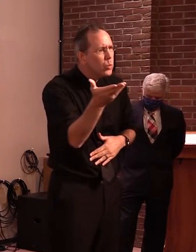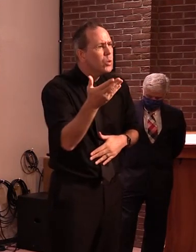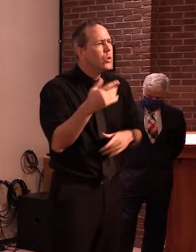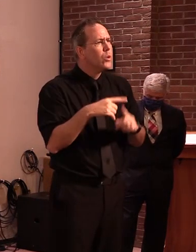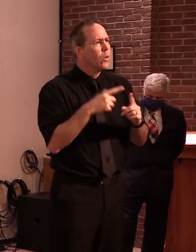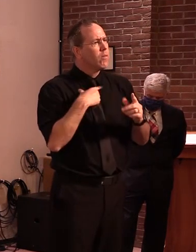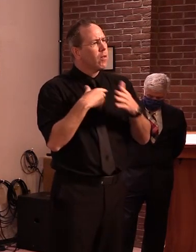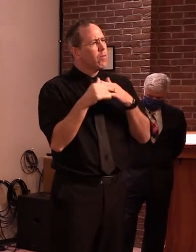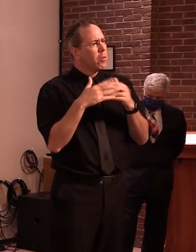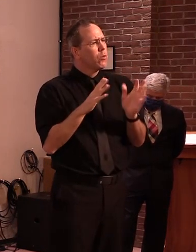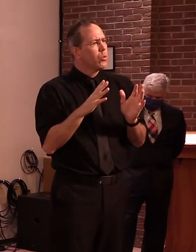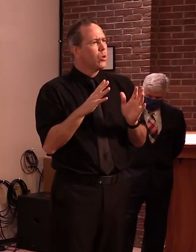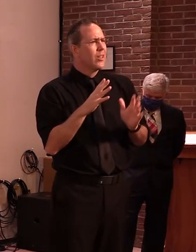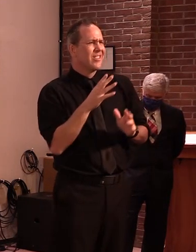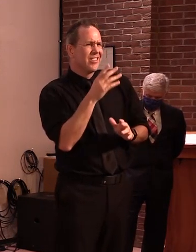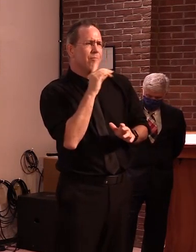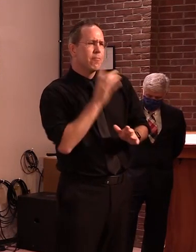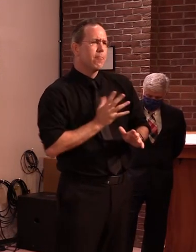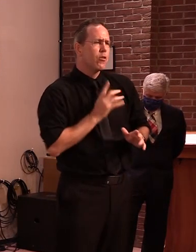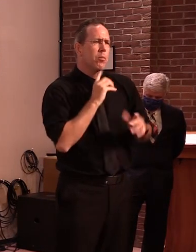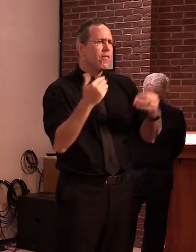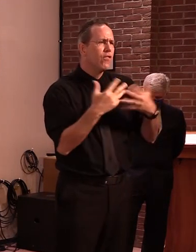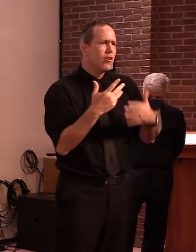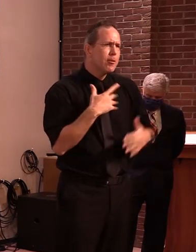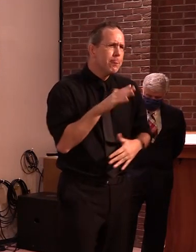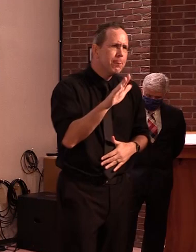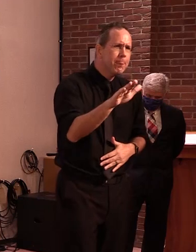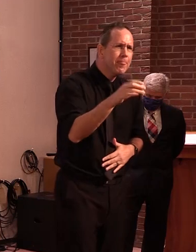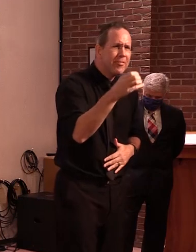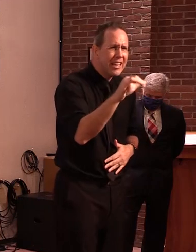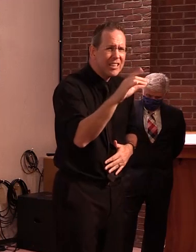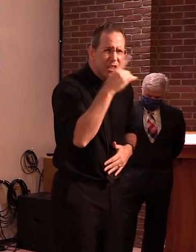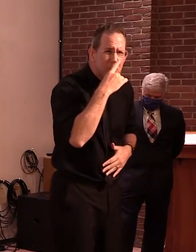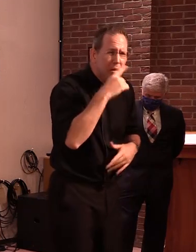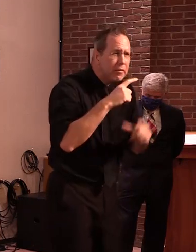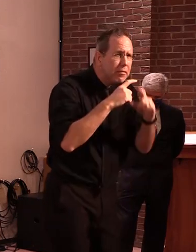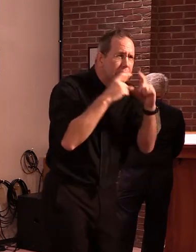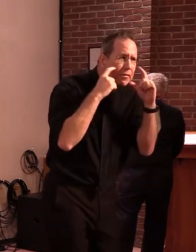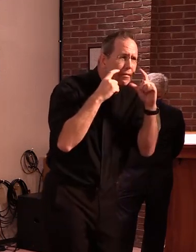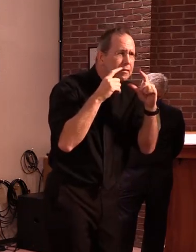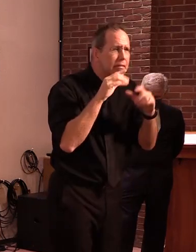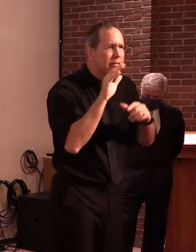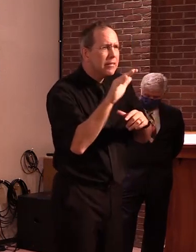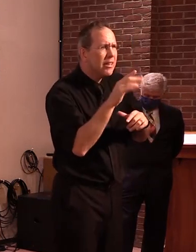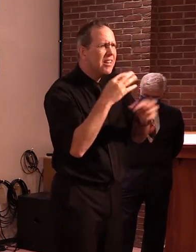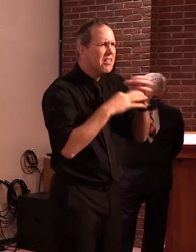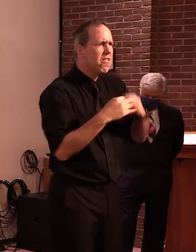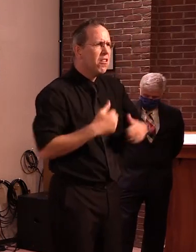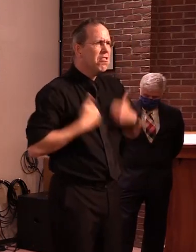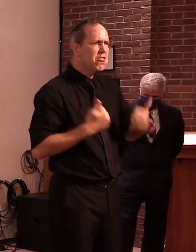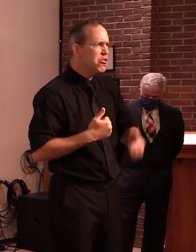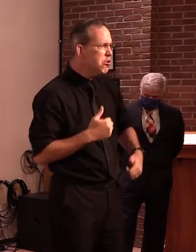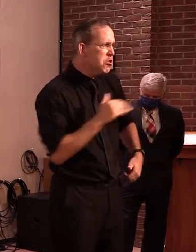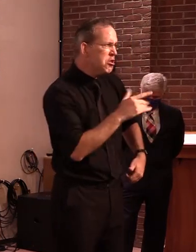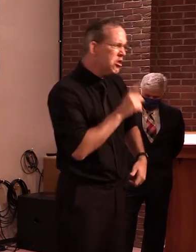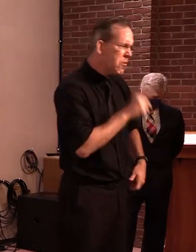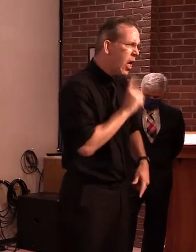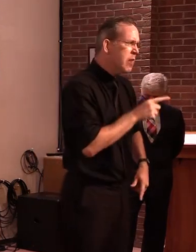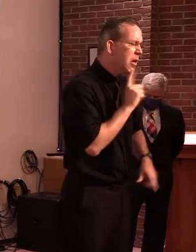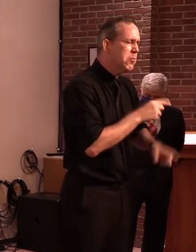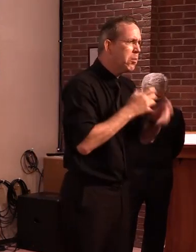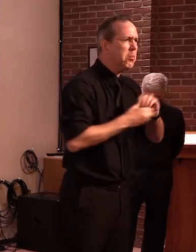folks and remind them of the need for masks without creating confrontations and without creating controversy or shouting